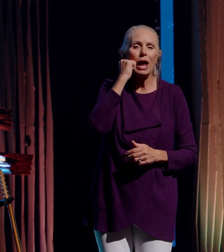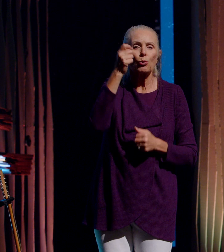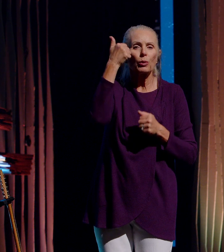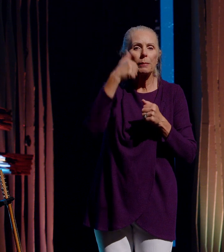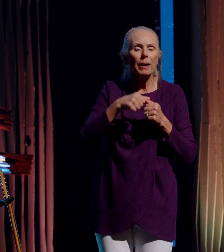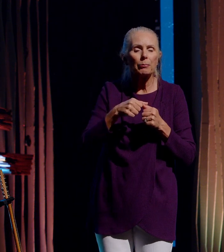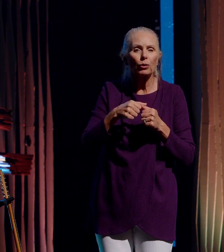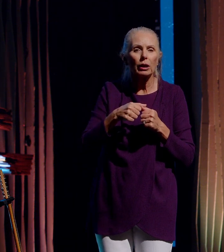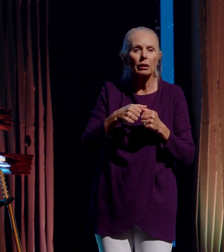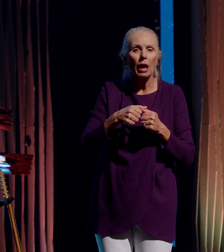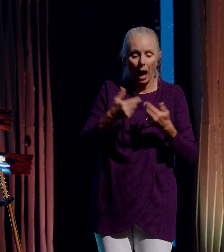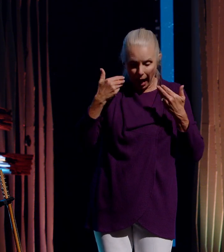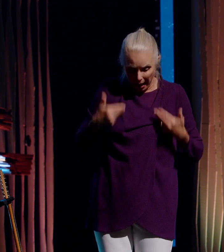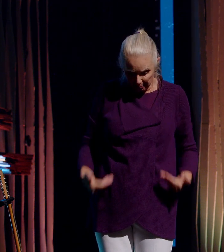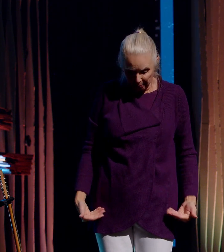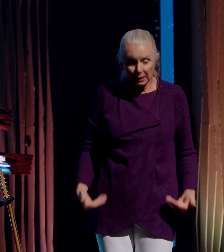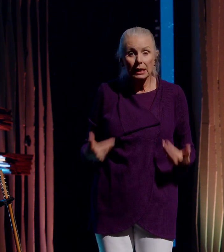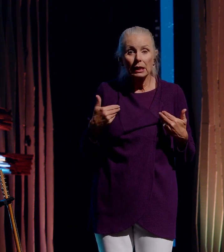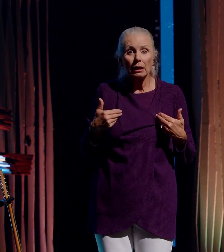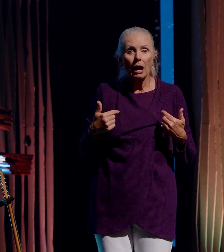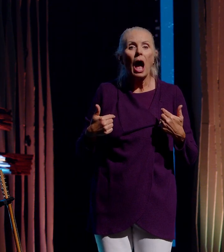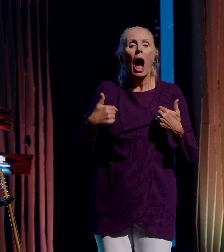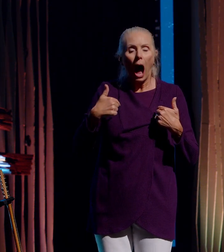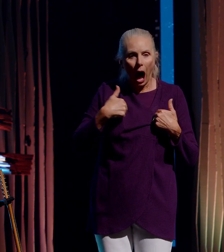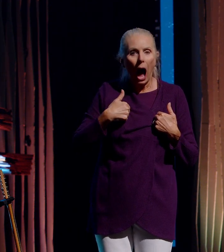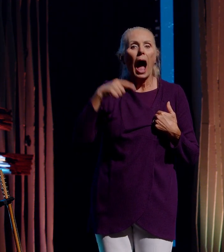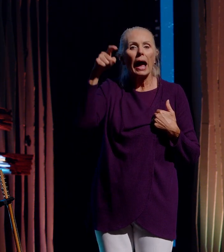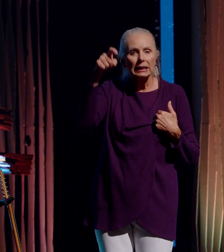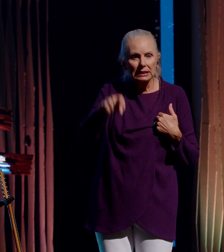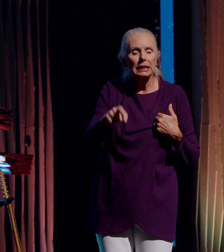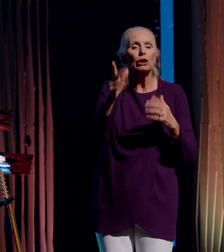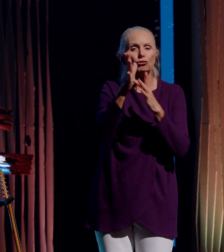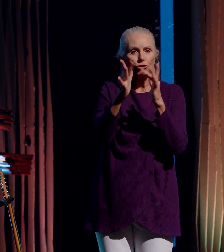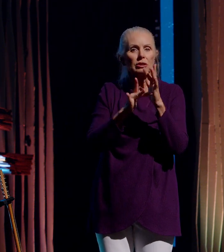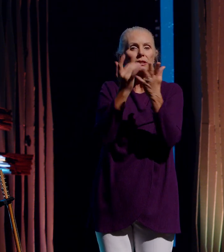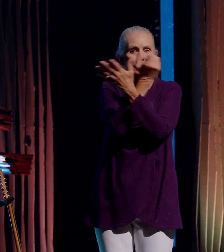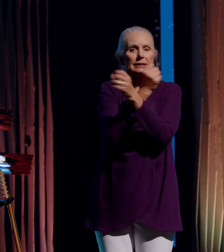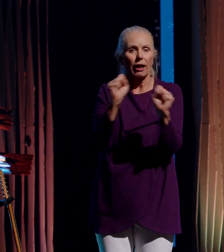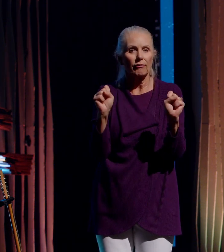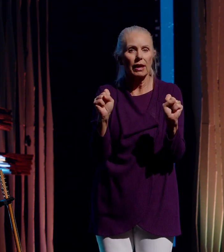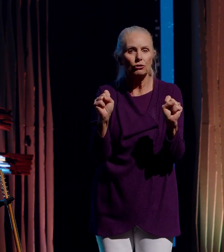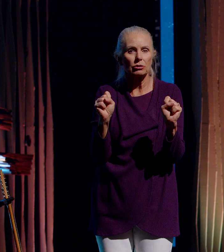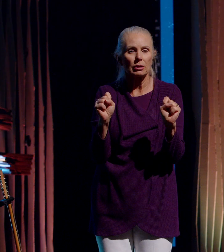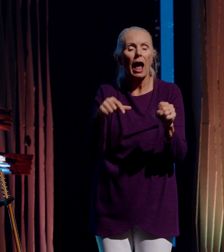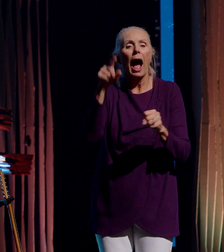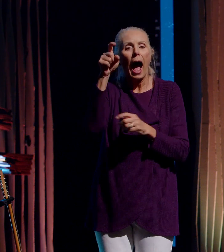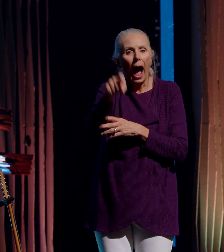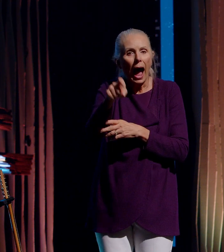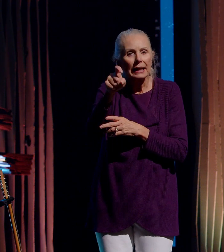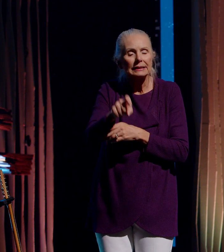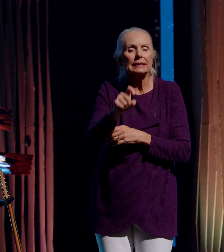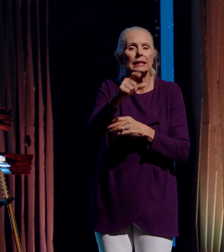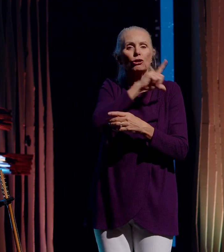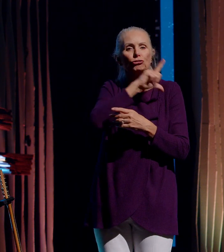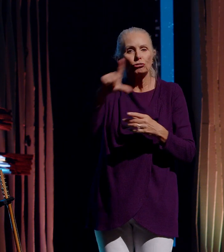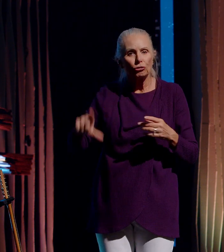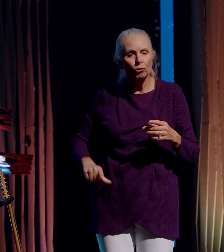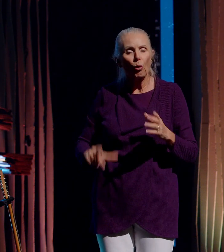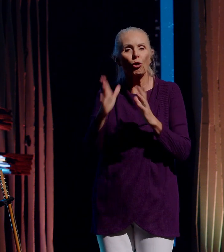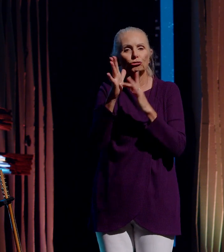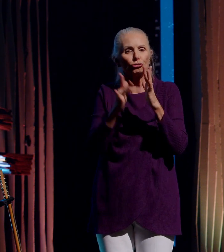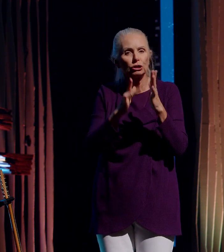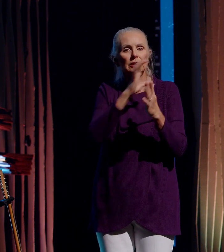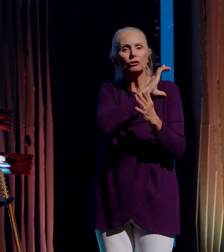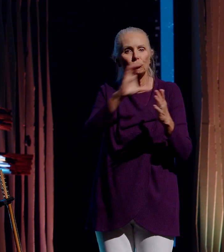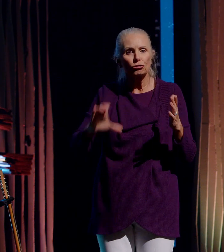a people in dire need of his goodness and salvation, and how God did something about that by sending his